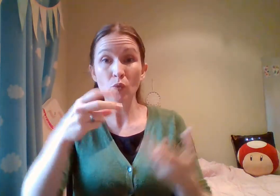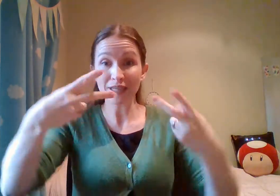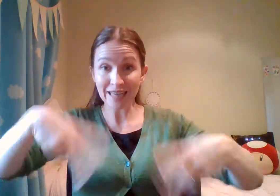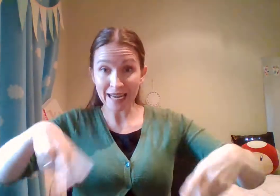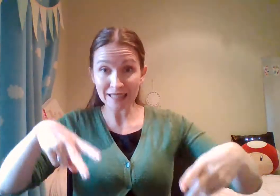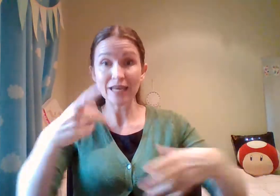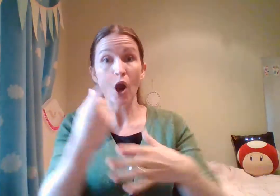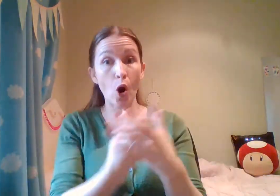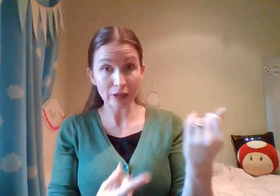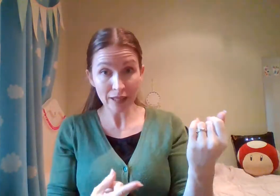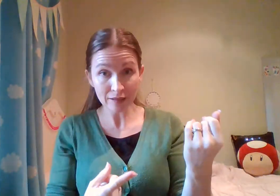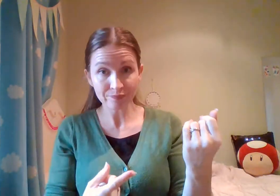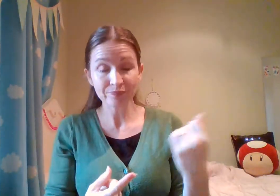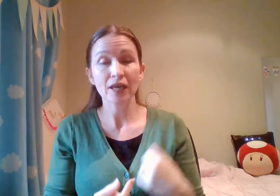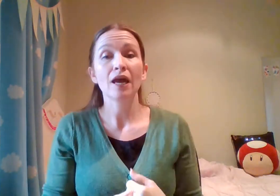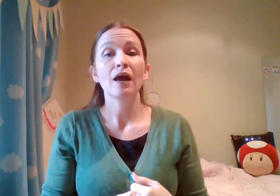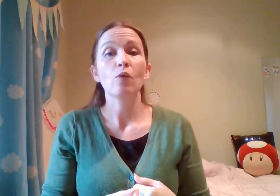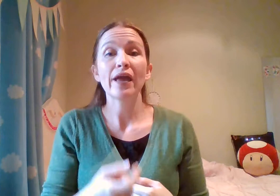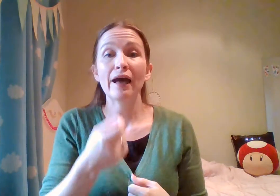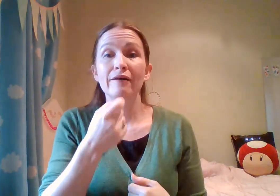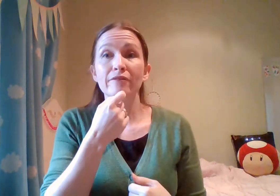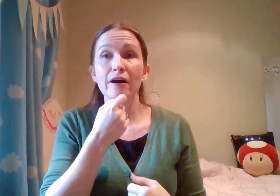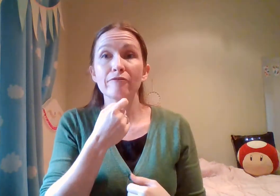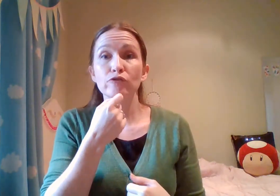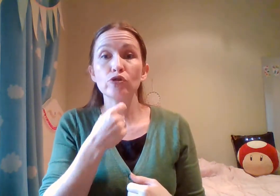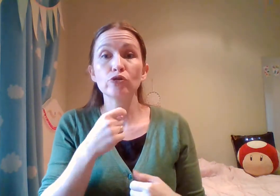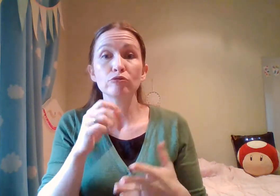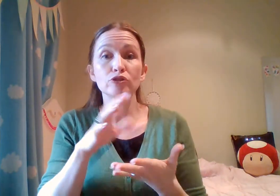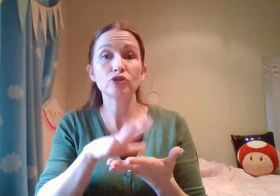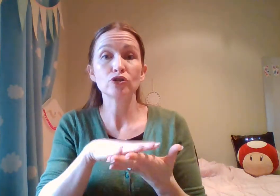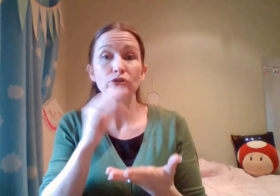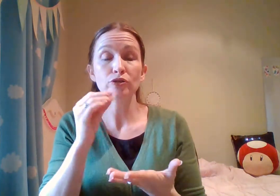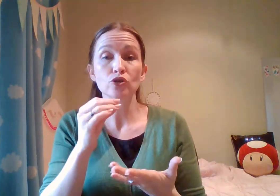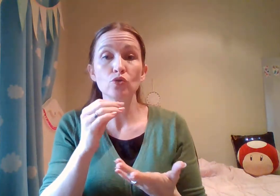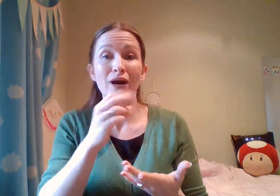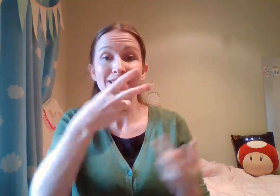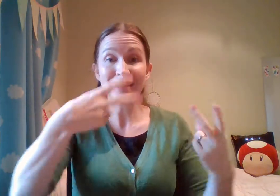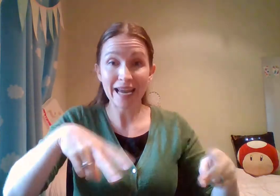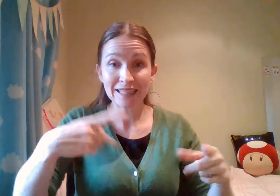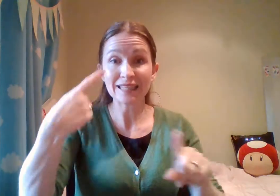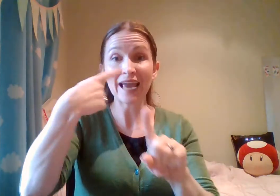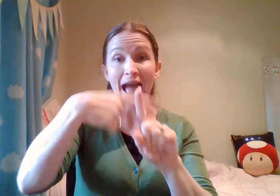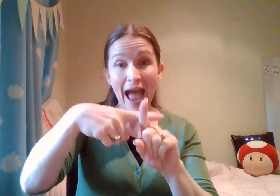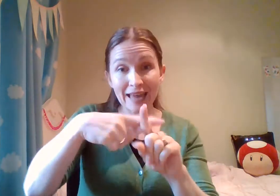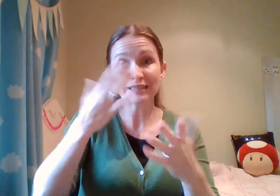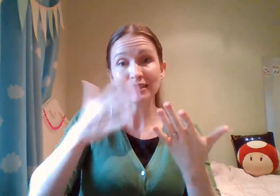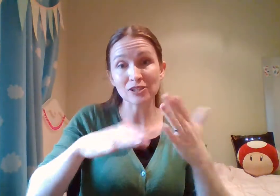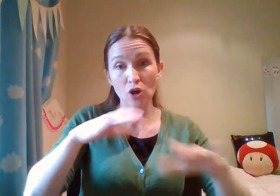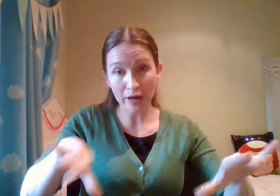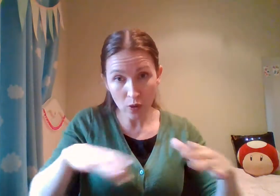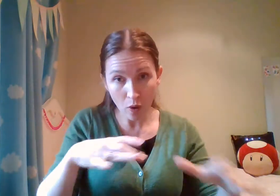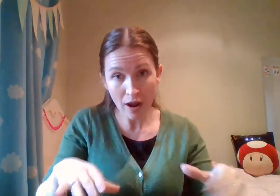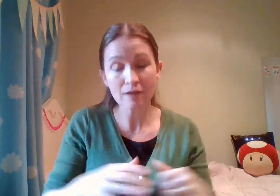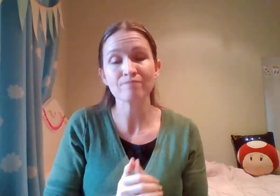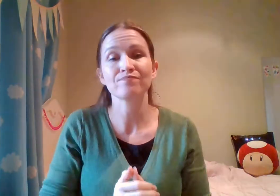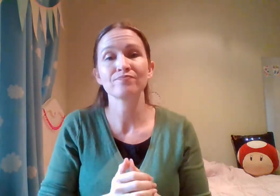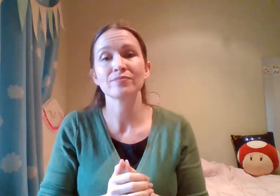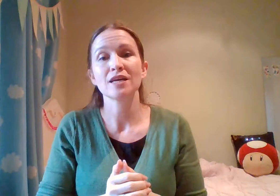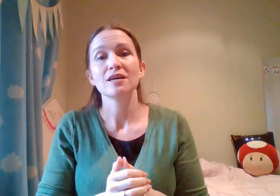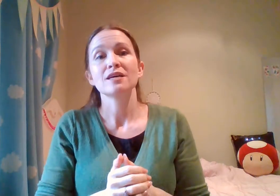are dancing only. We have a few students who are dancing and in signing choir.